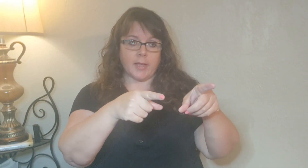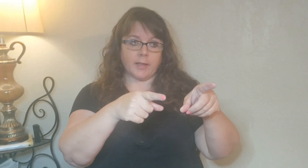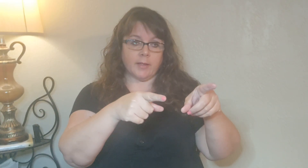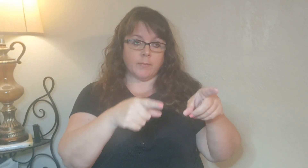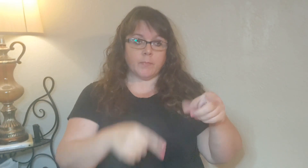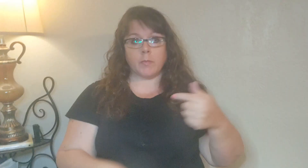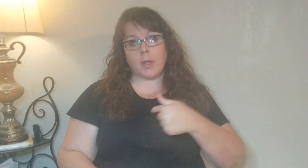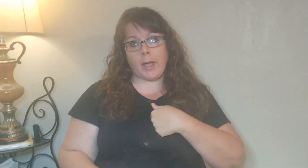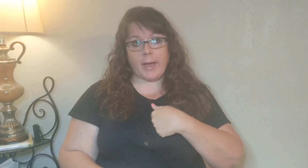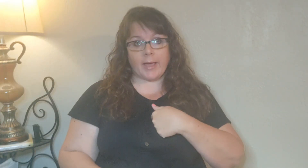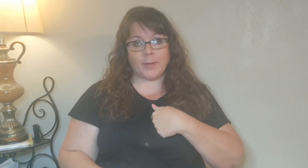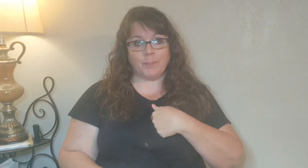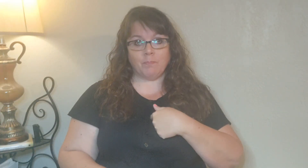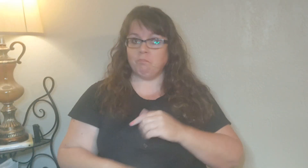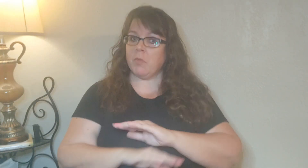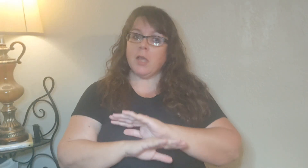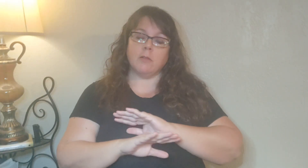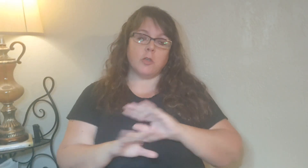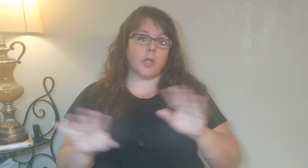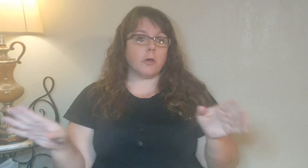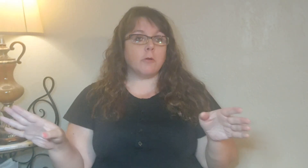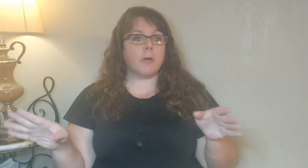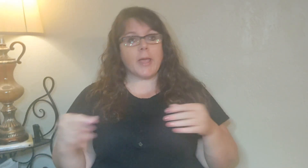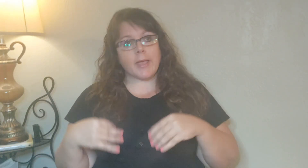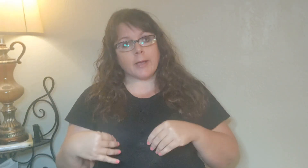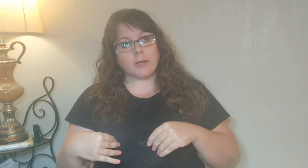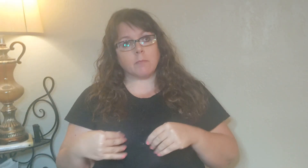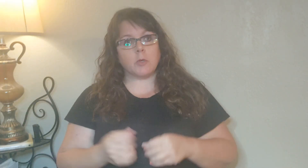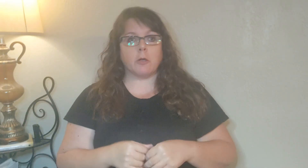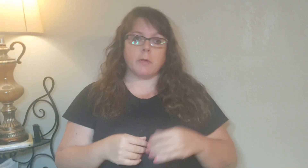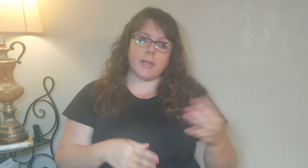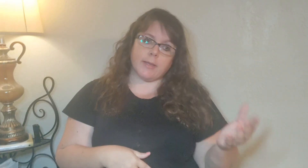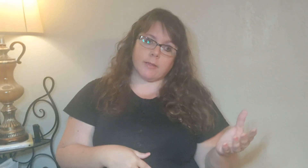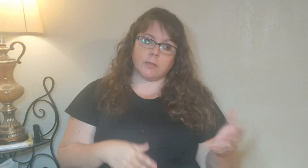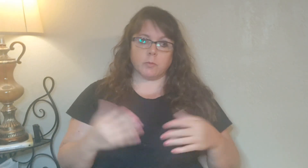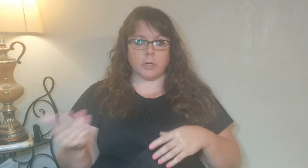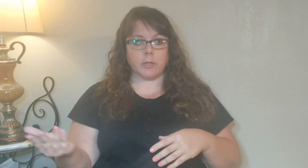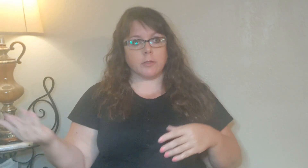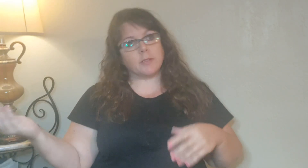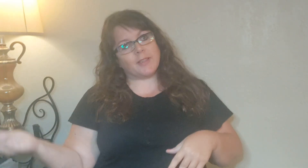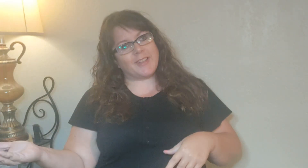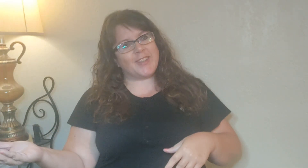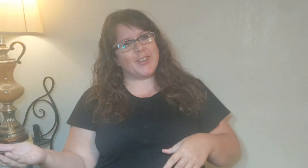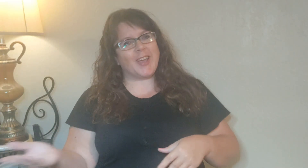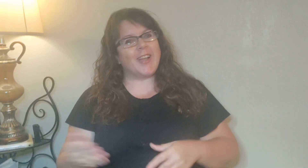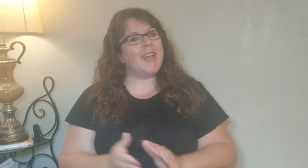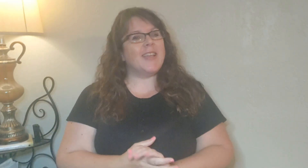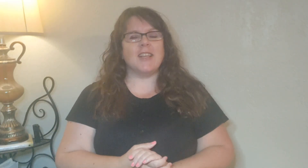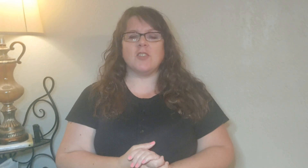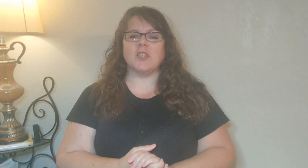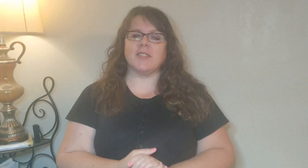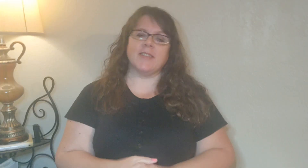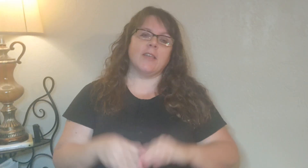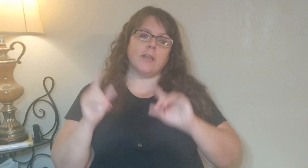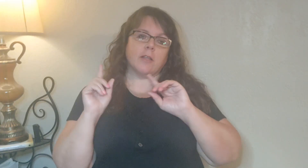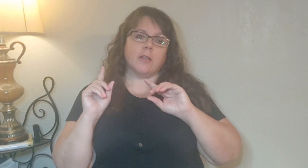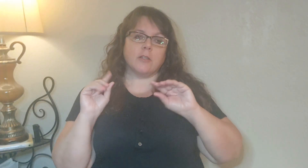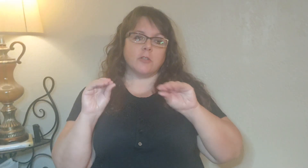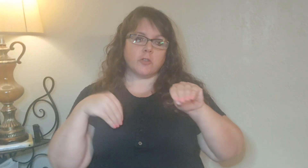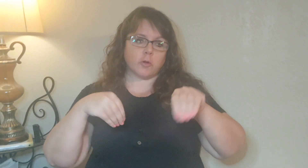going, I. No am, no is, was, it's just